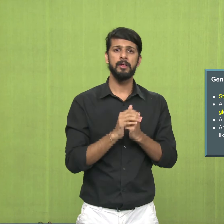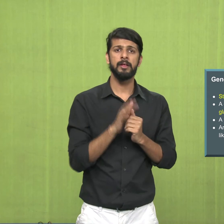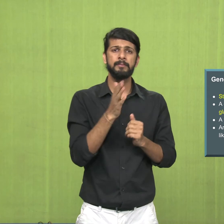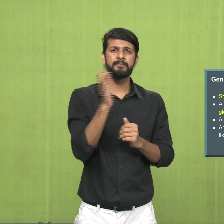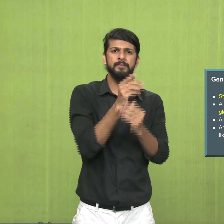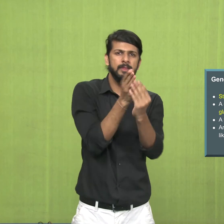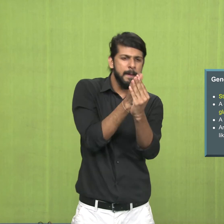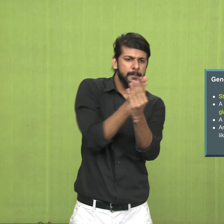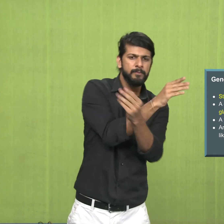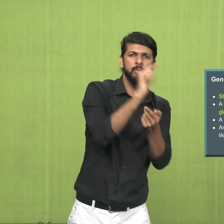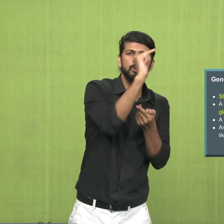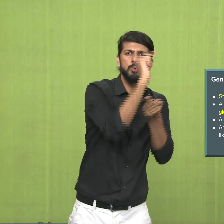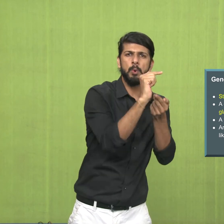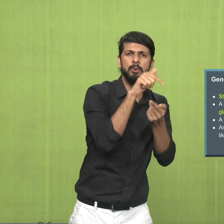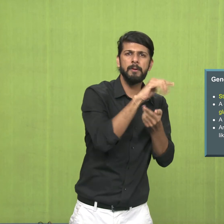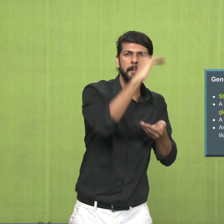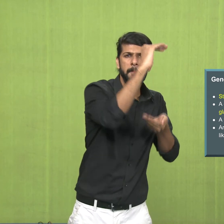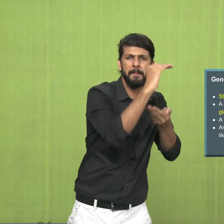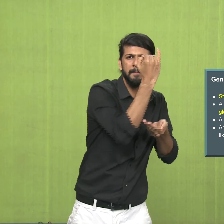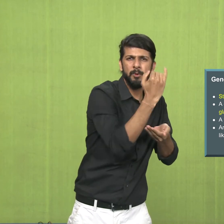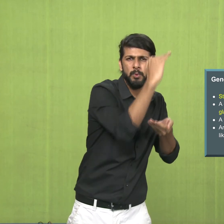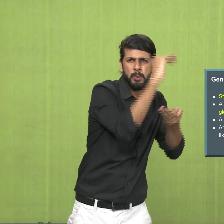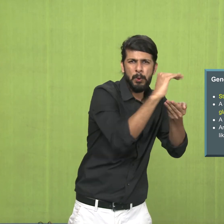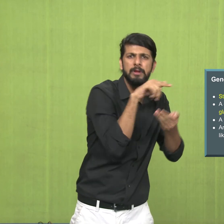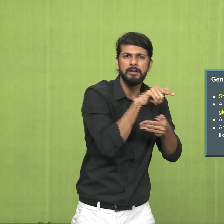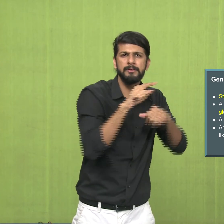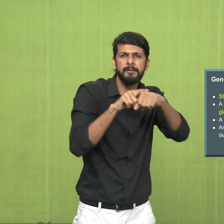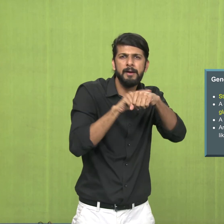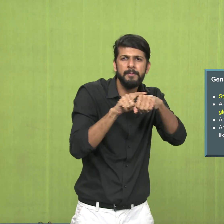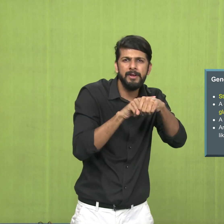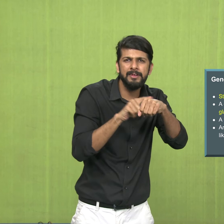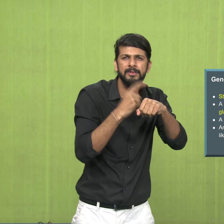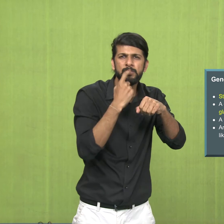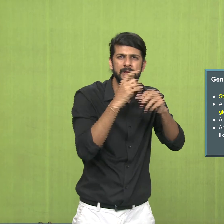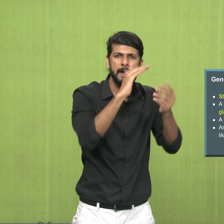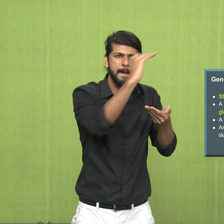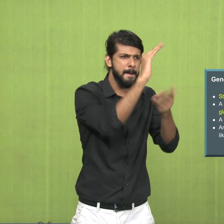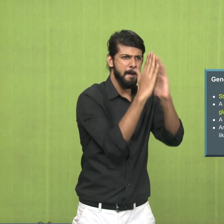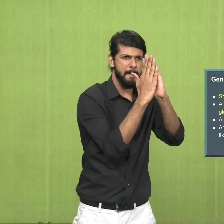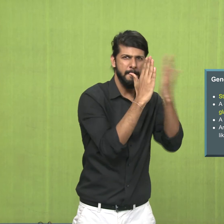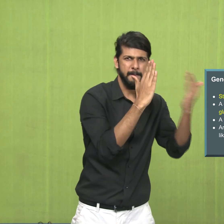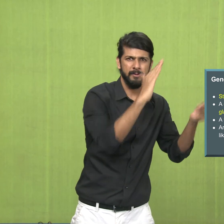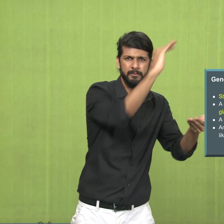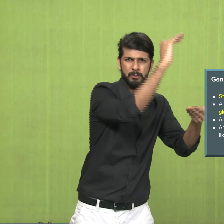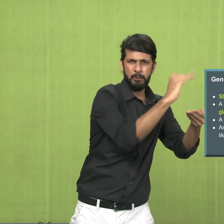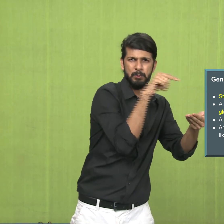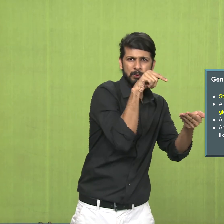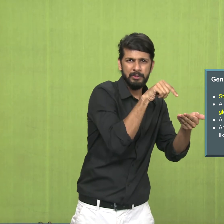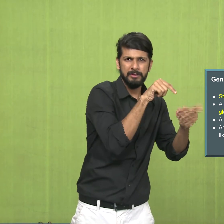Next to the magician, and on the opposite side is a thin figure wearing a brown cloak standing over